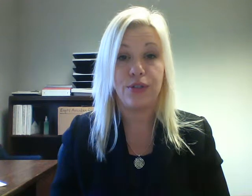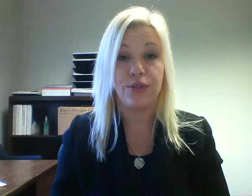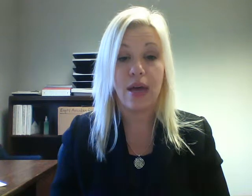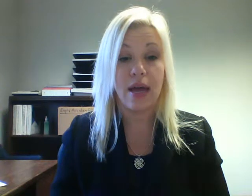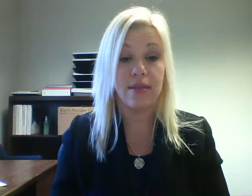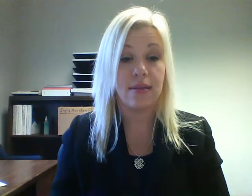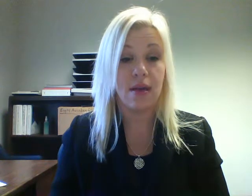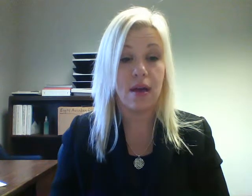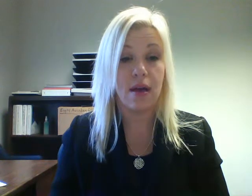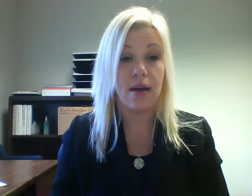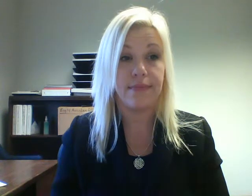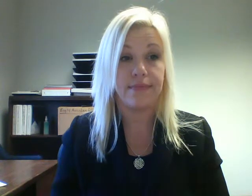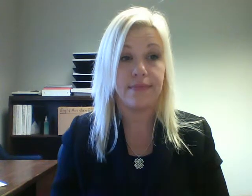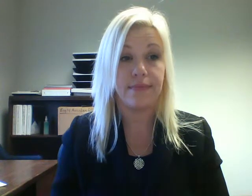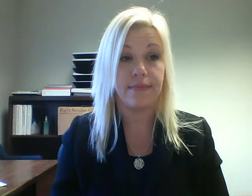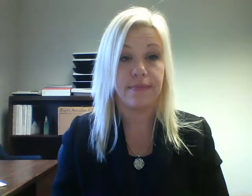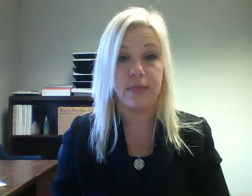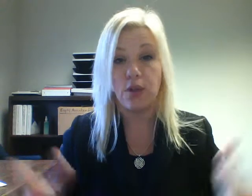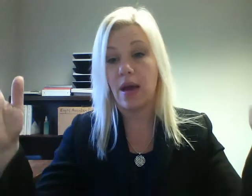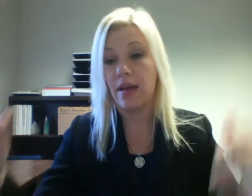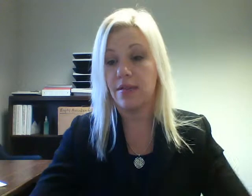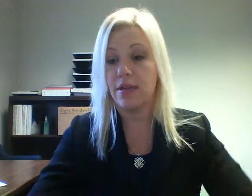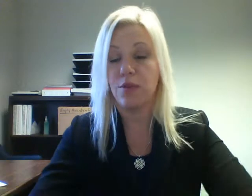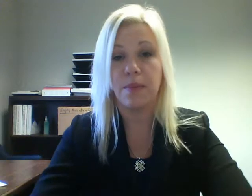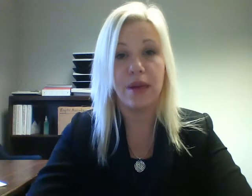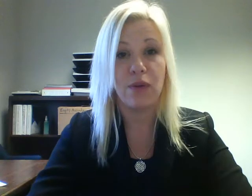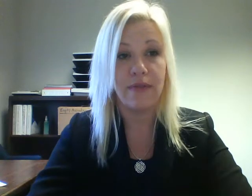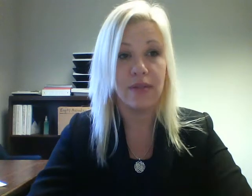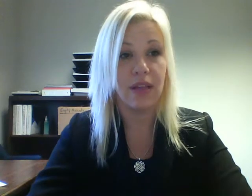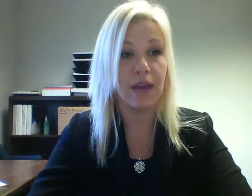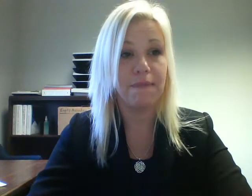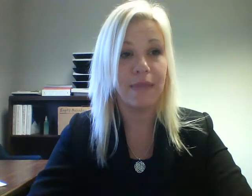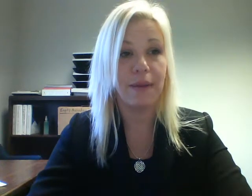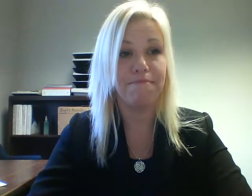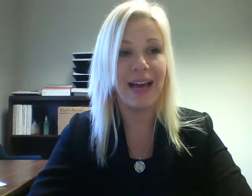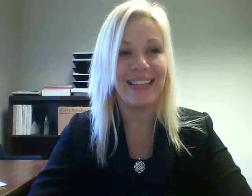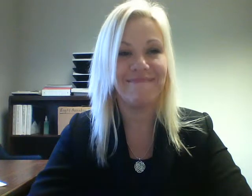to ask. You know how to get in touch with me if you have this link. All right, bye.